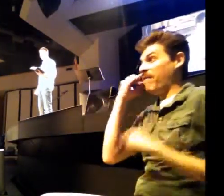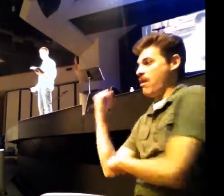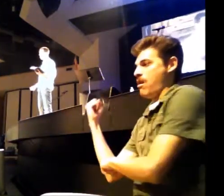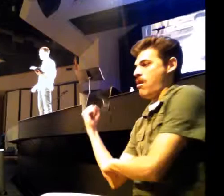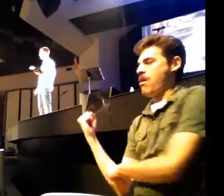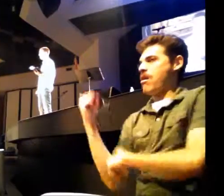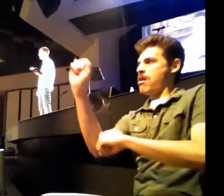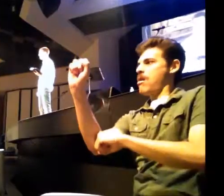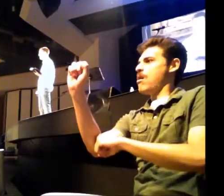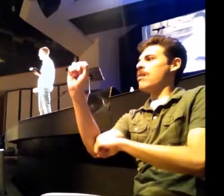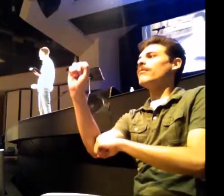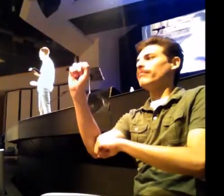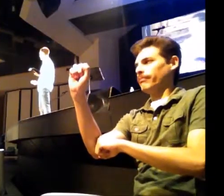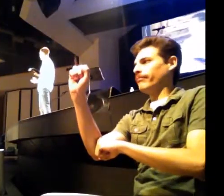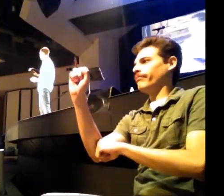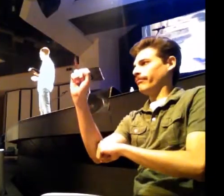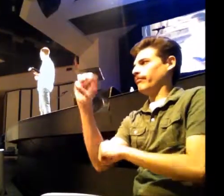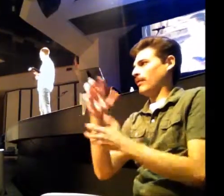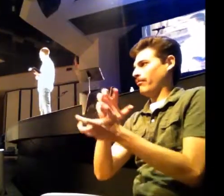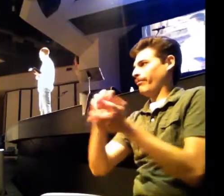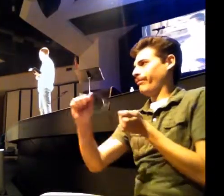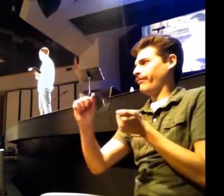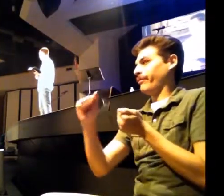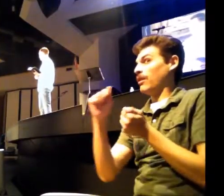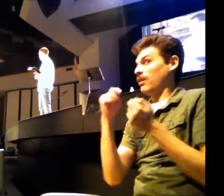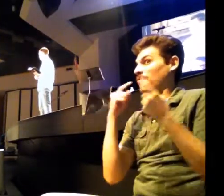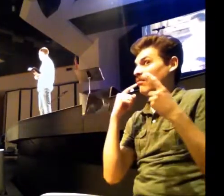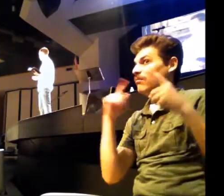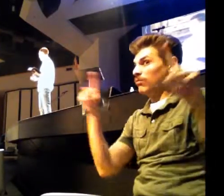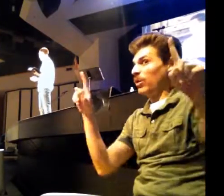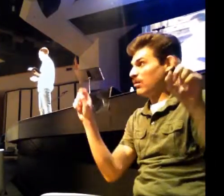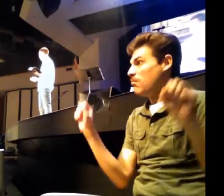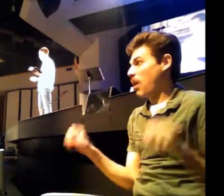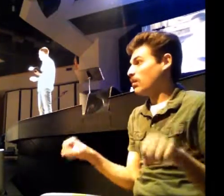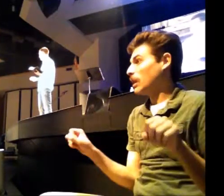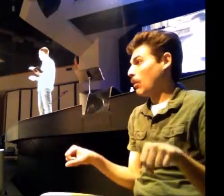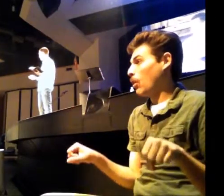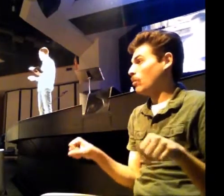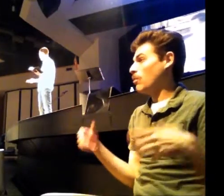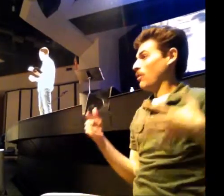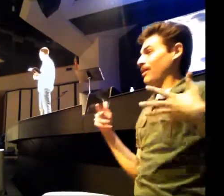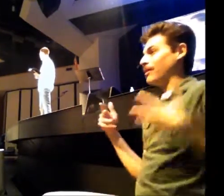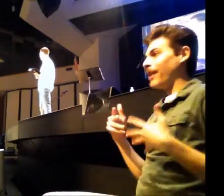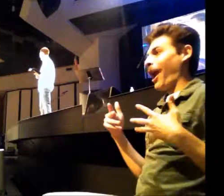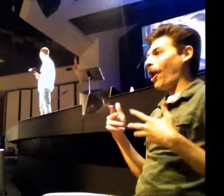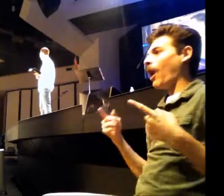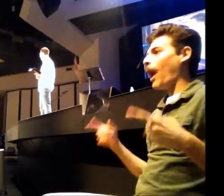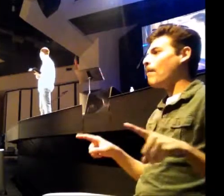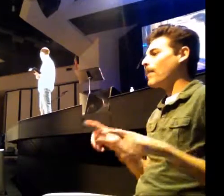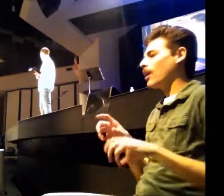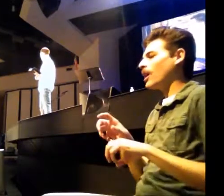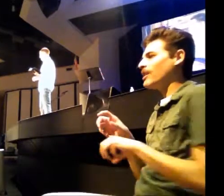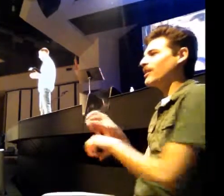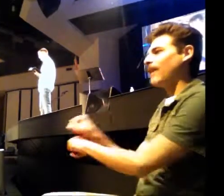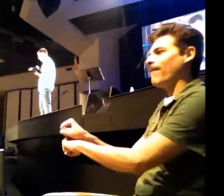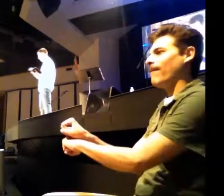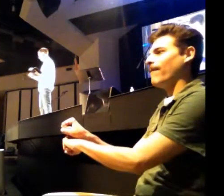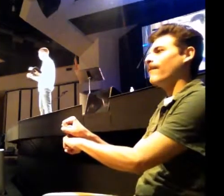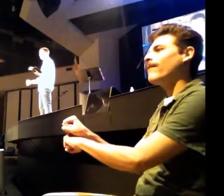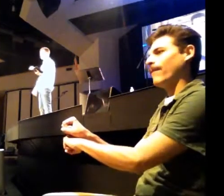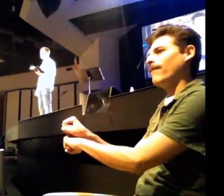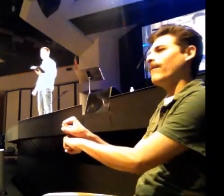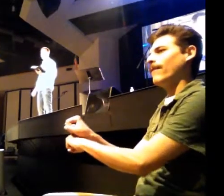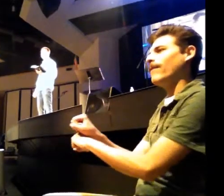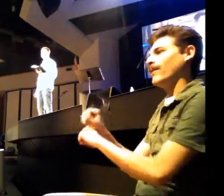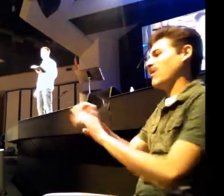could actually cause some serious damage. They might actually win. And so, out of that fear, he enslaves them. He turns